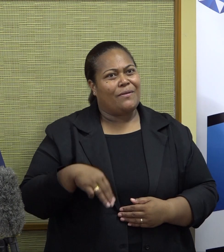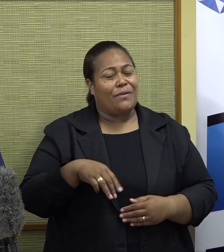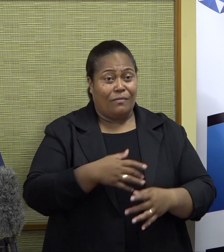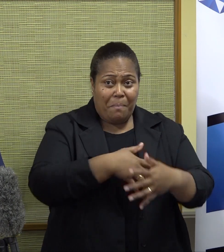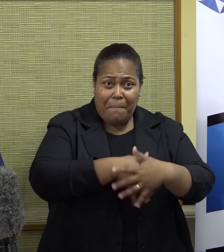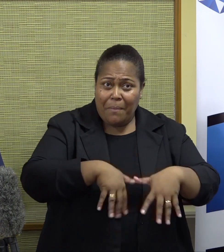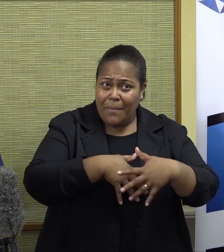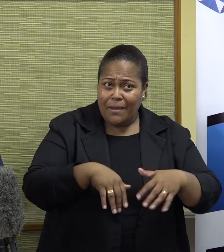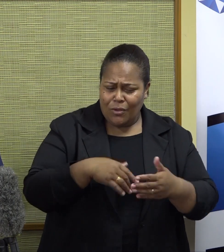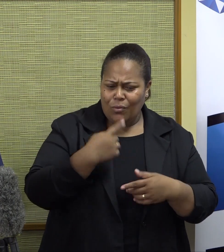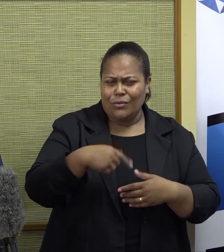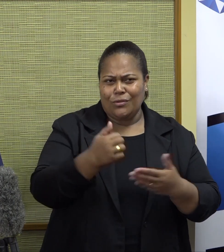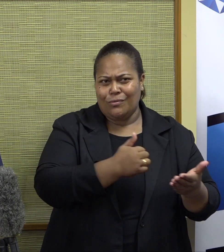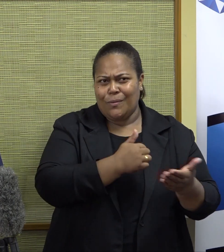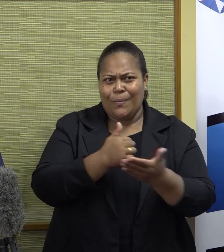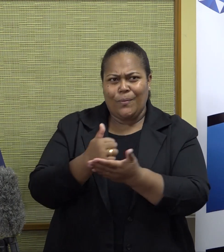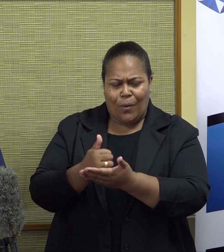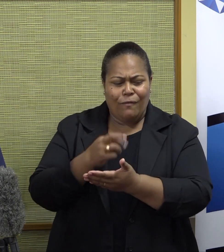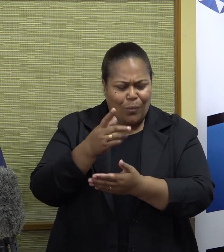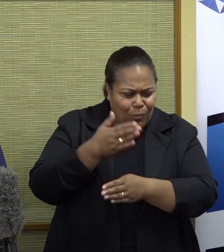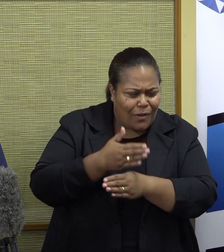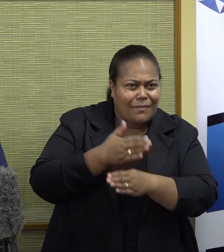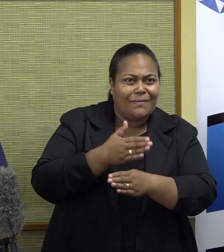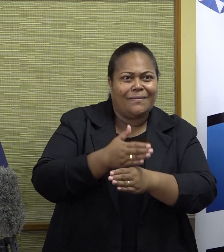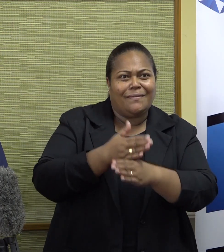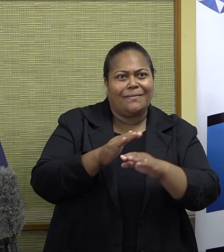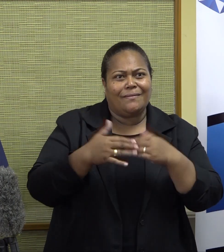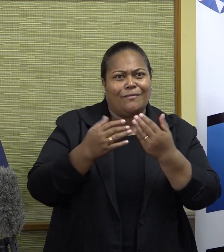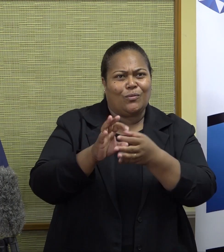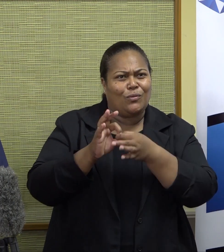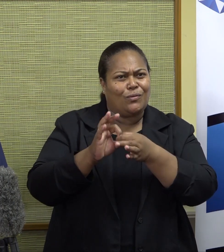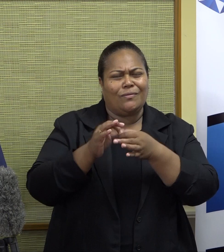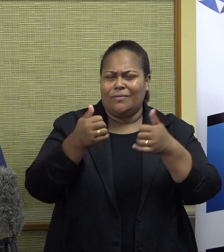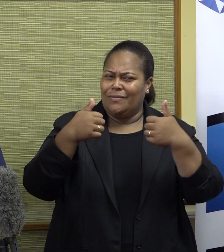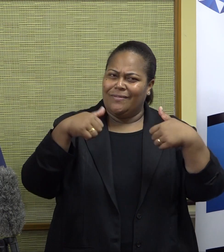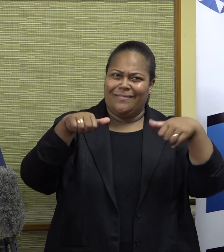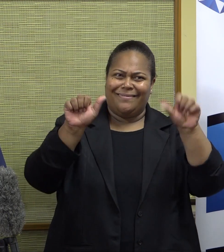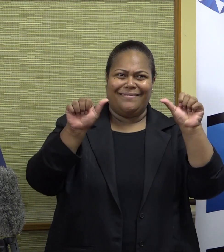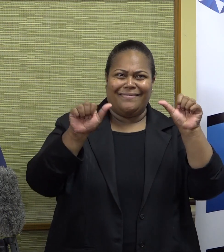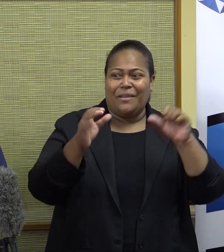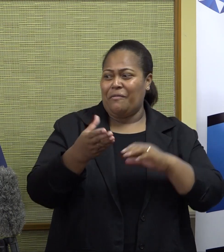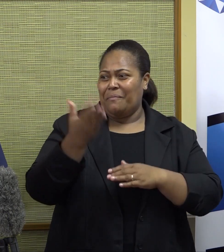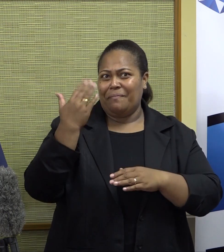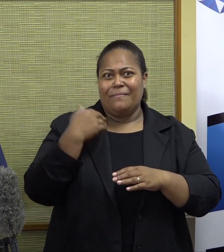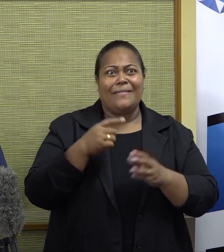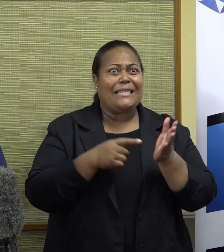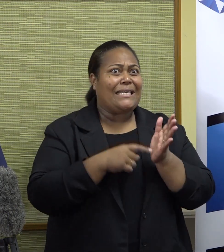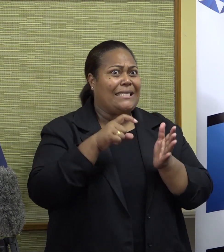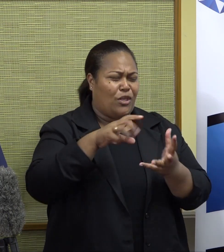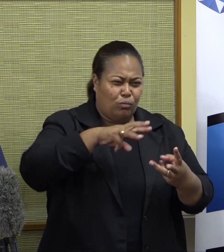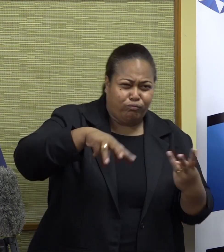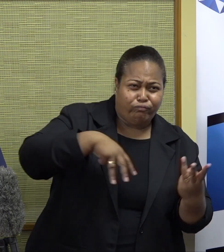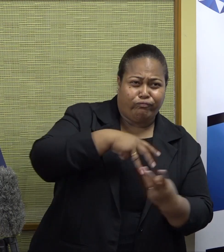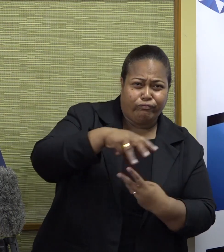your continuous support towards this effort. A big success from what we have from TC Winston in